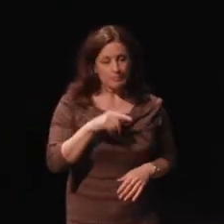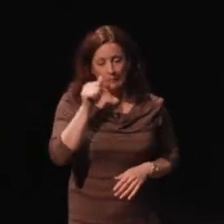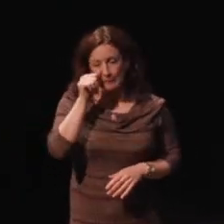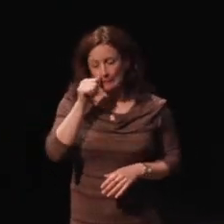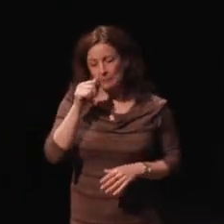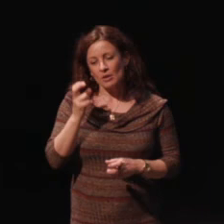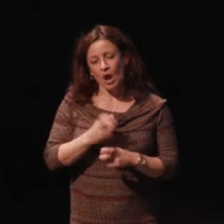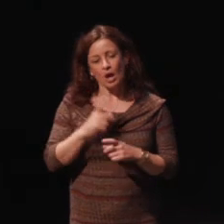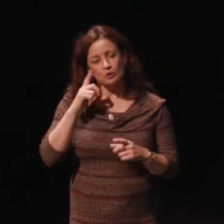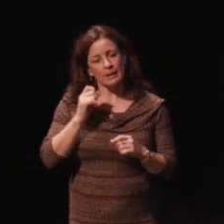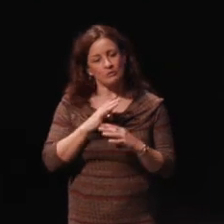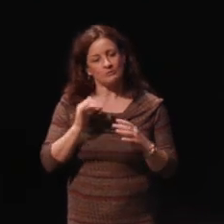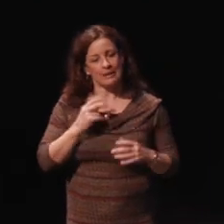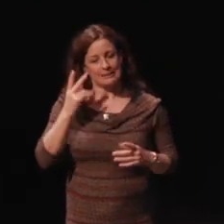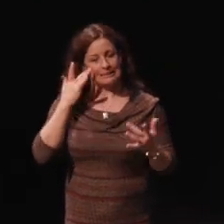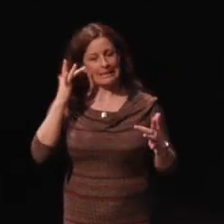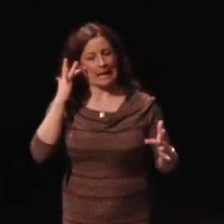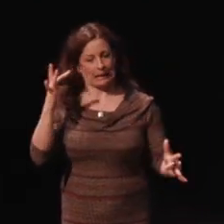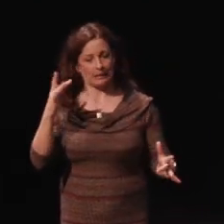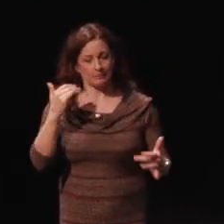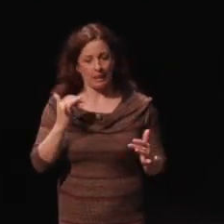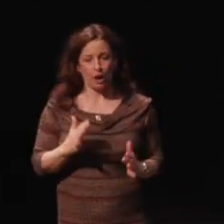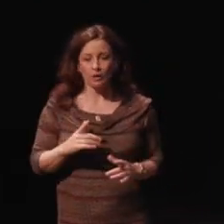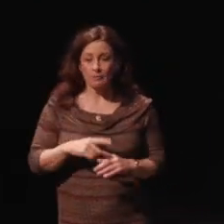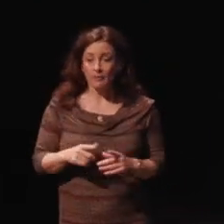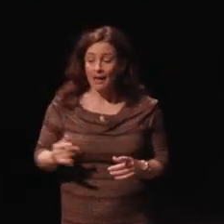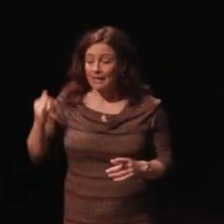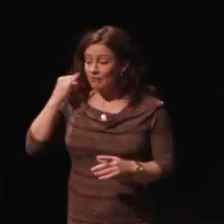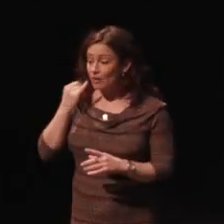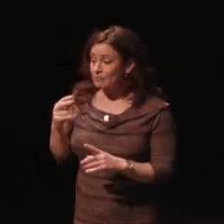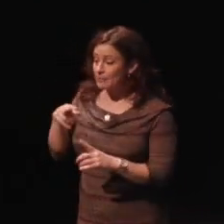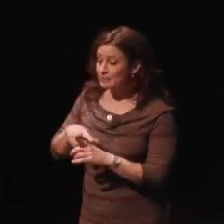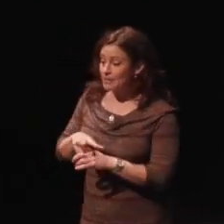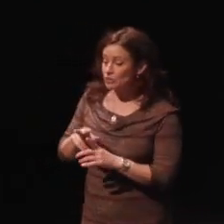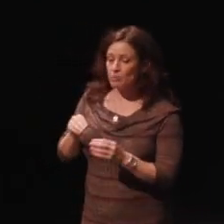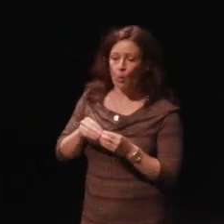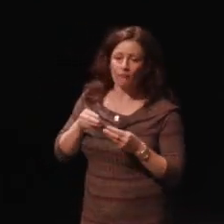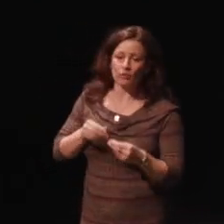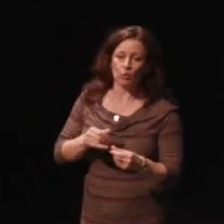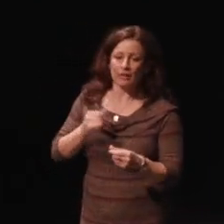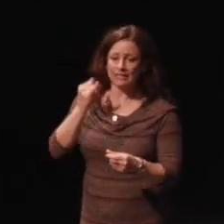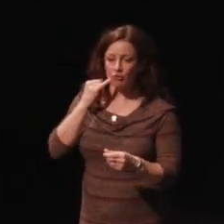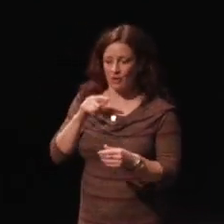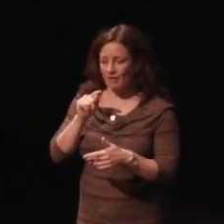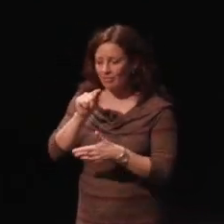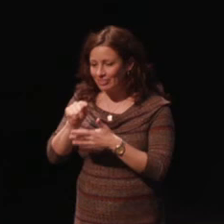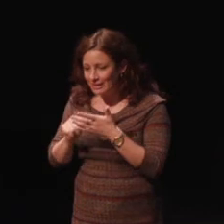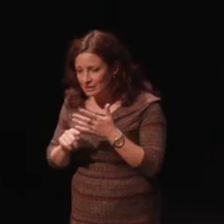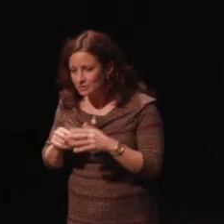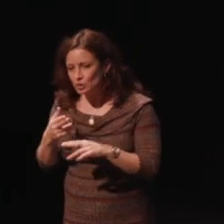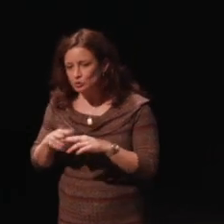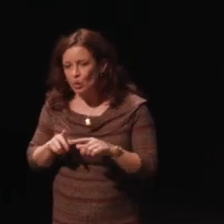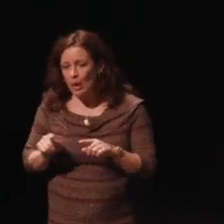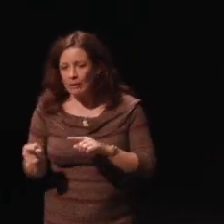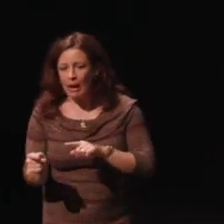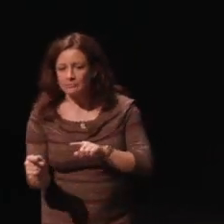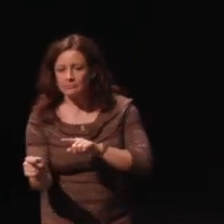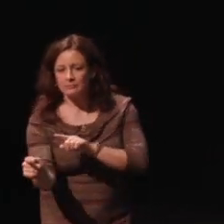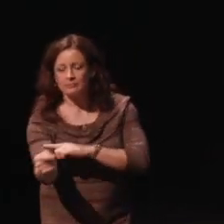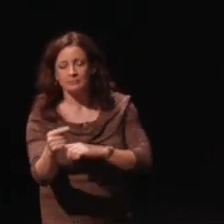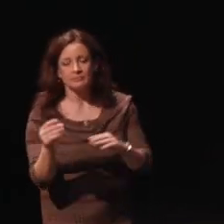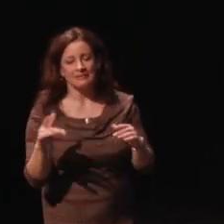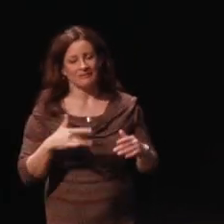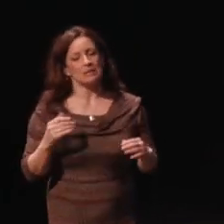player, but it makes gameplay so much more fluent if you have to play blindly. If you have all these shortcuts, it feels more like a